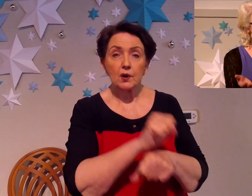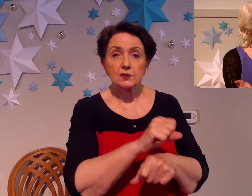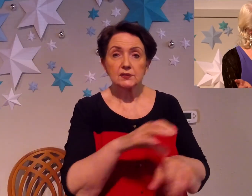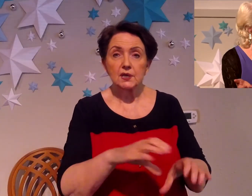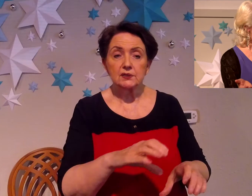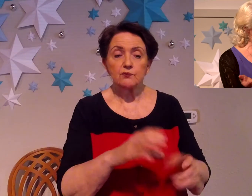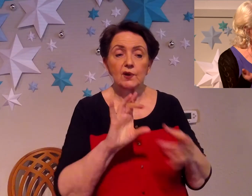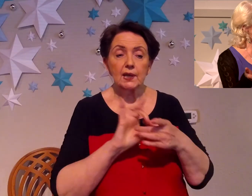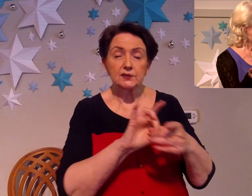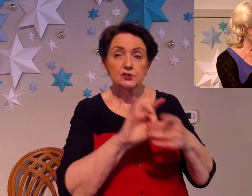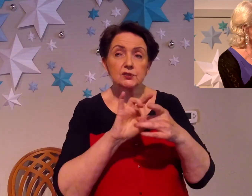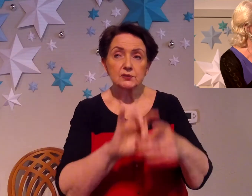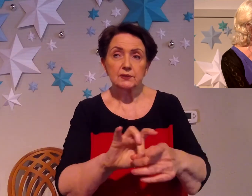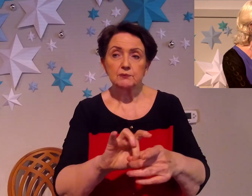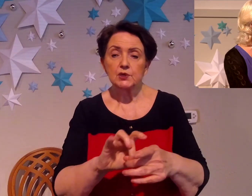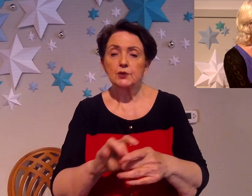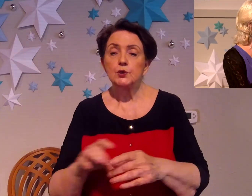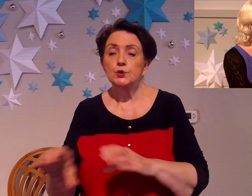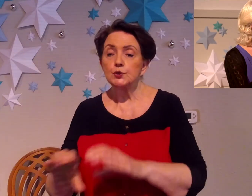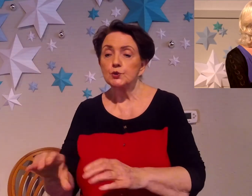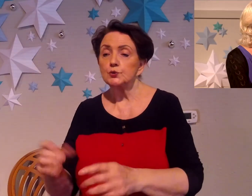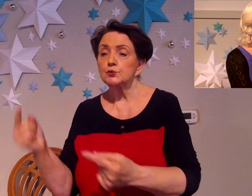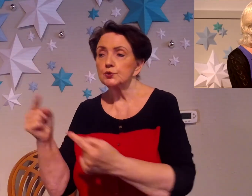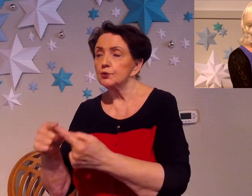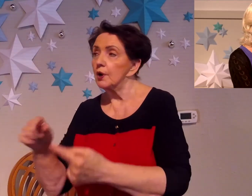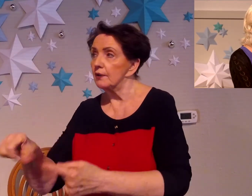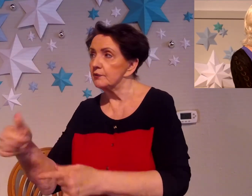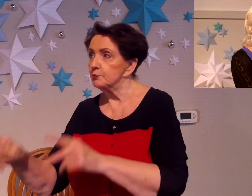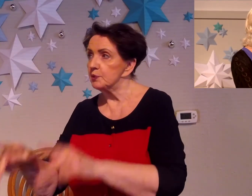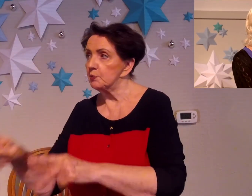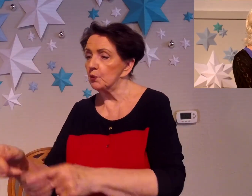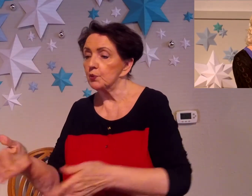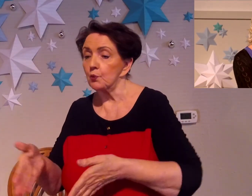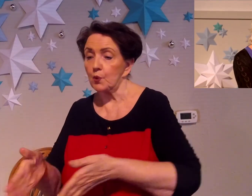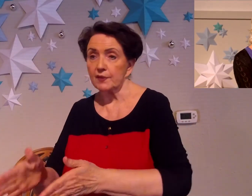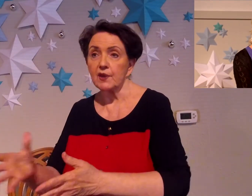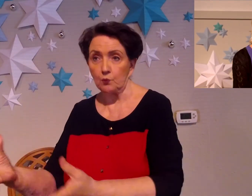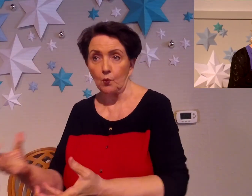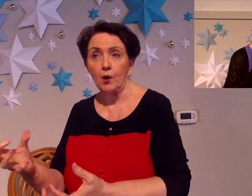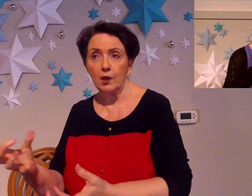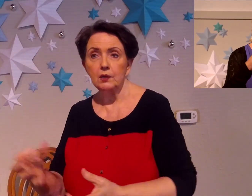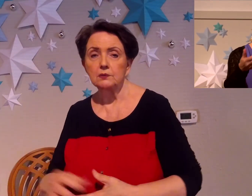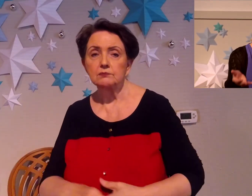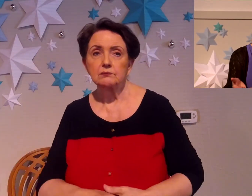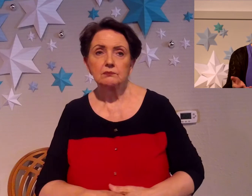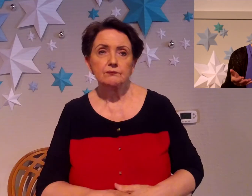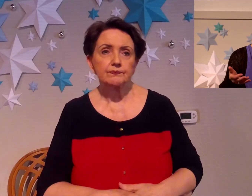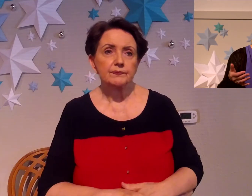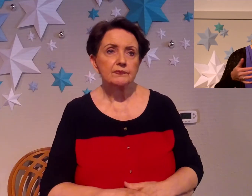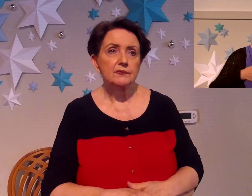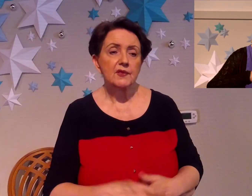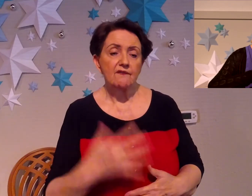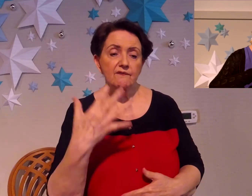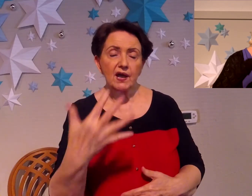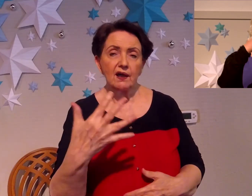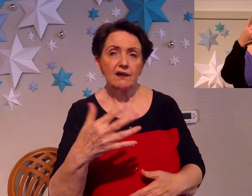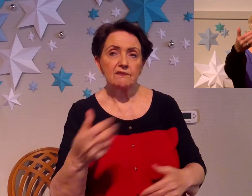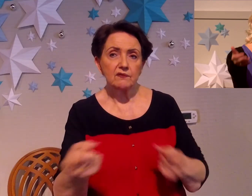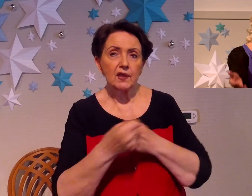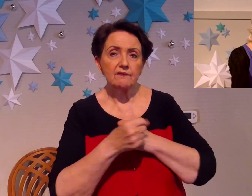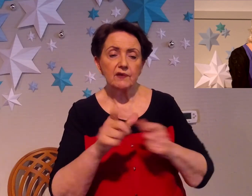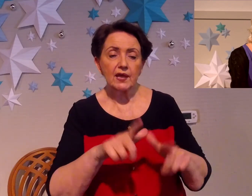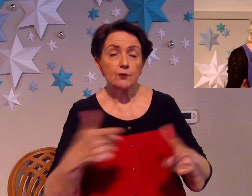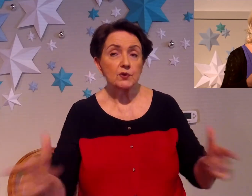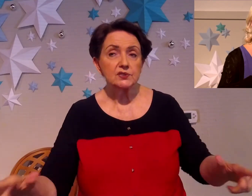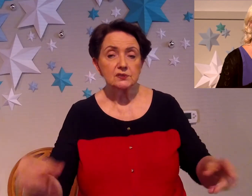others the way that they want to receive, right? The 5 love languages teaches us that we actually want